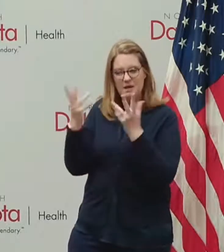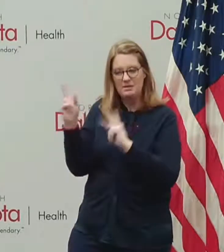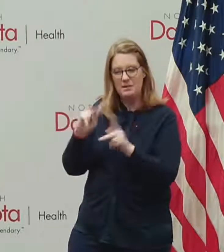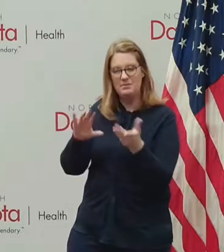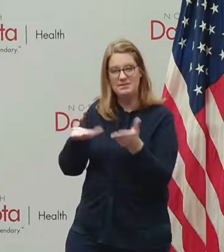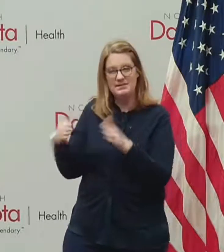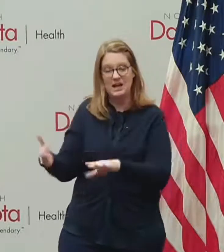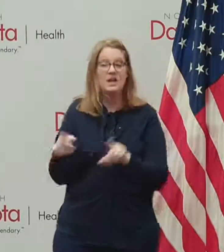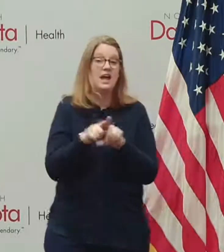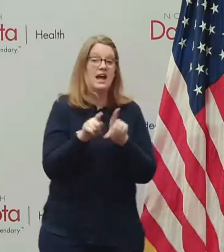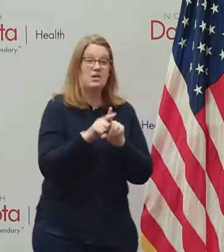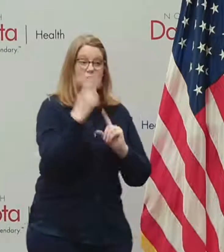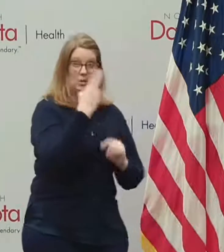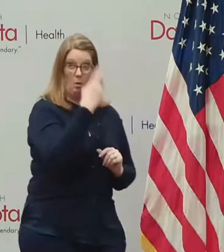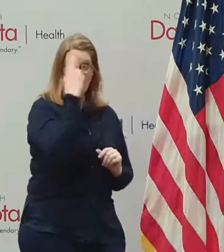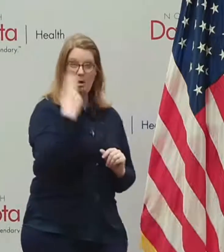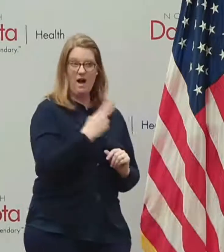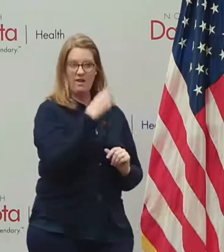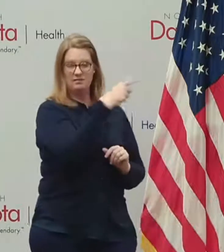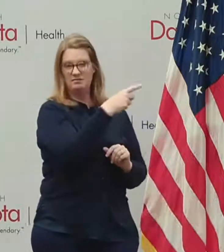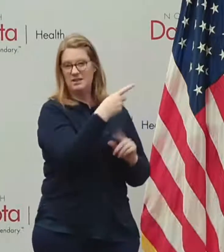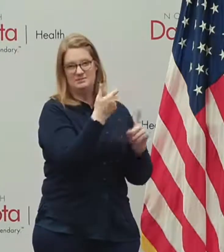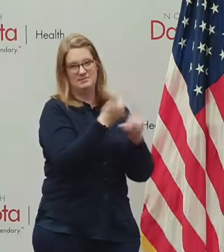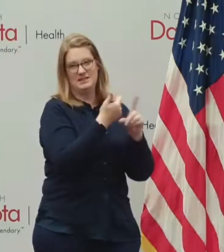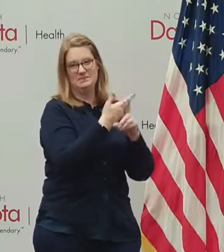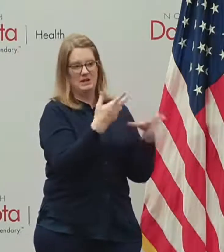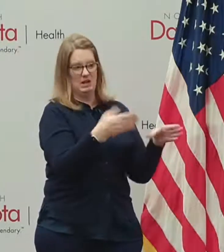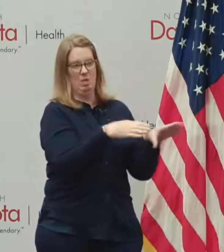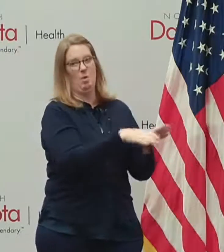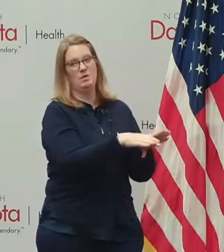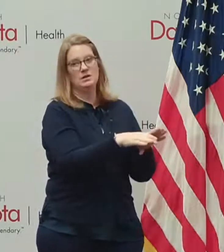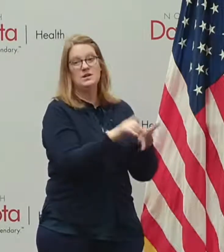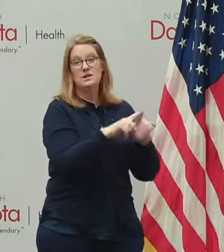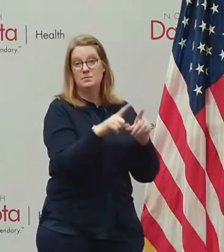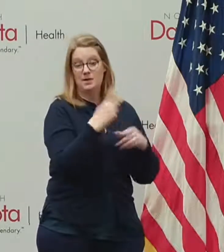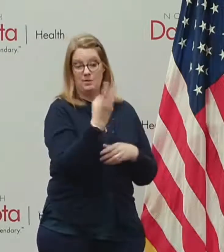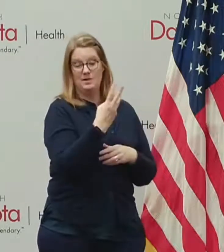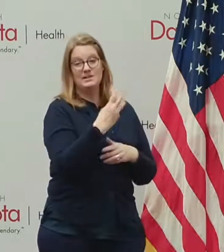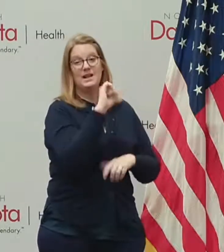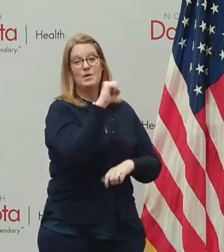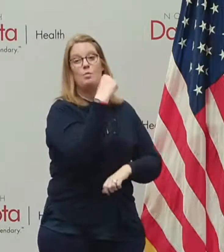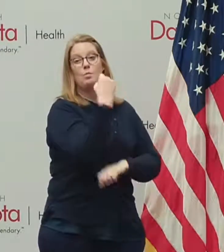Hawaii, which has been basically closed down to visitation, set a record for deaths on Wednesday.